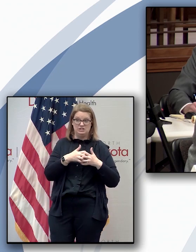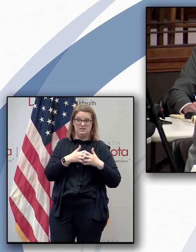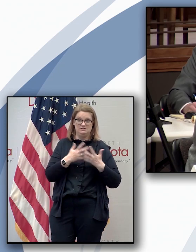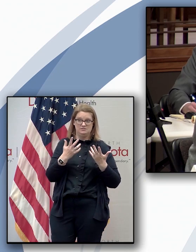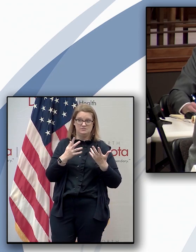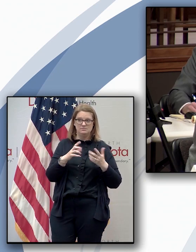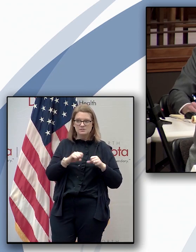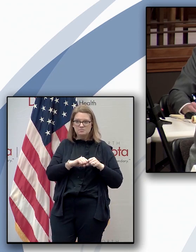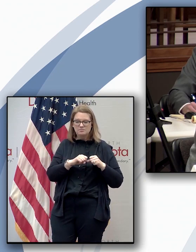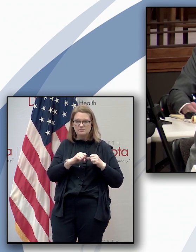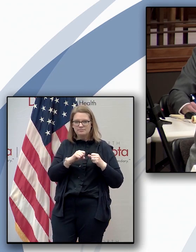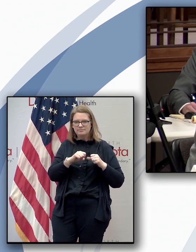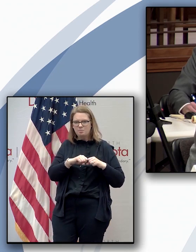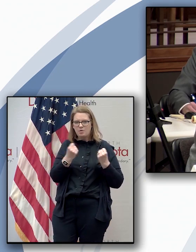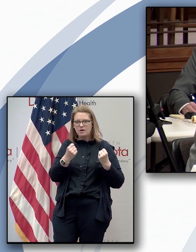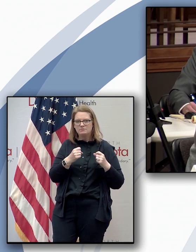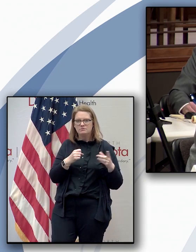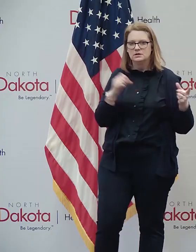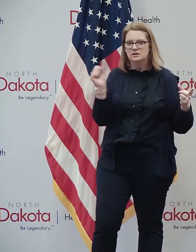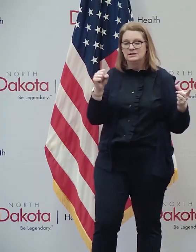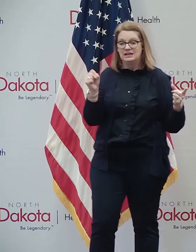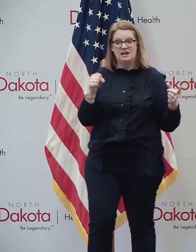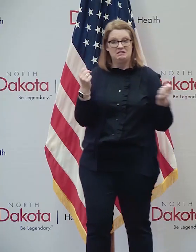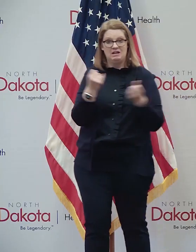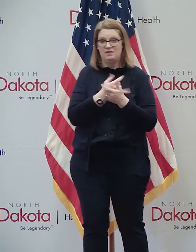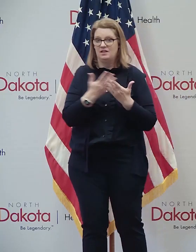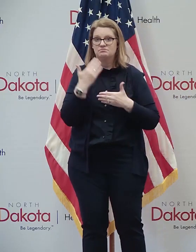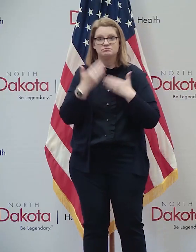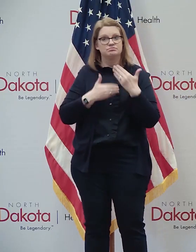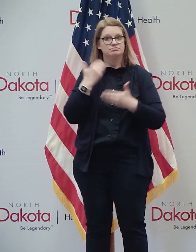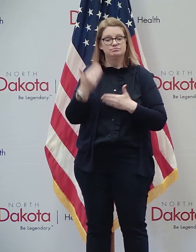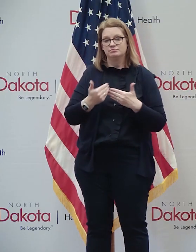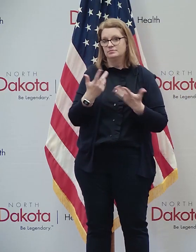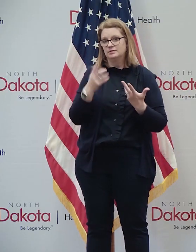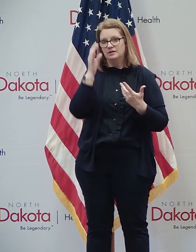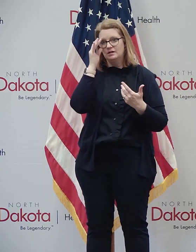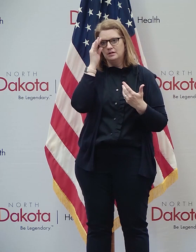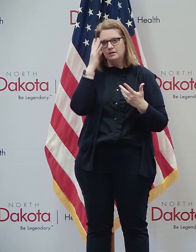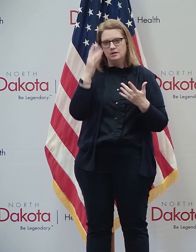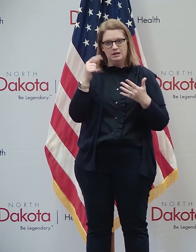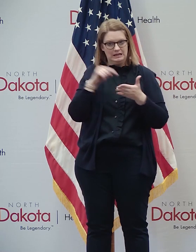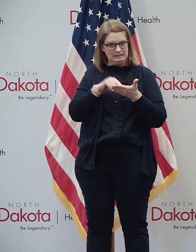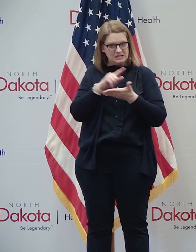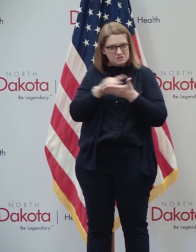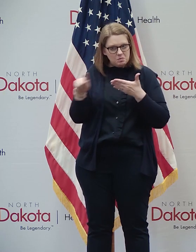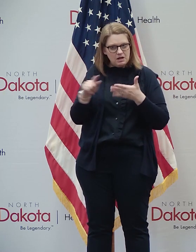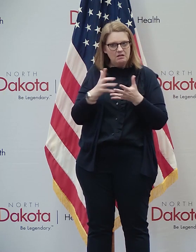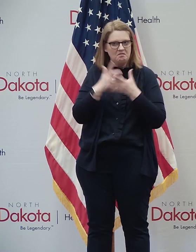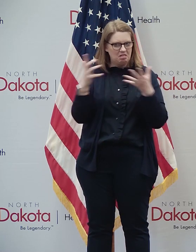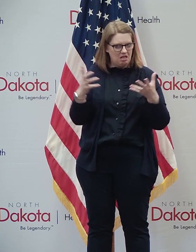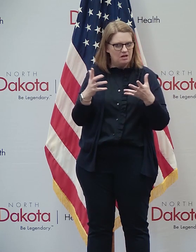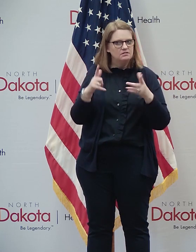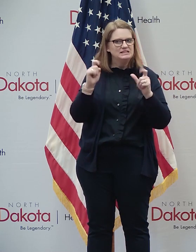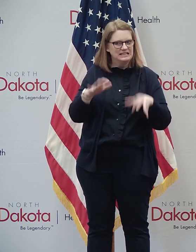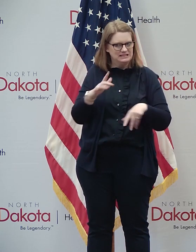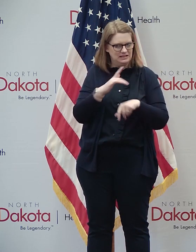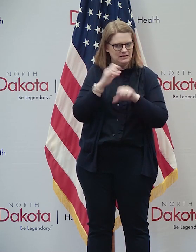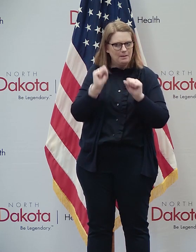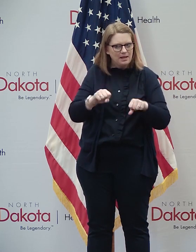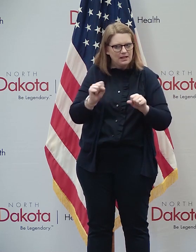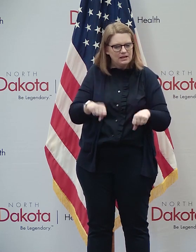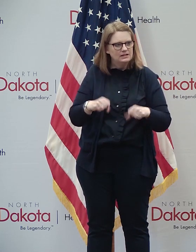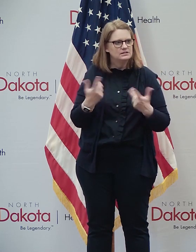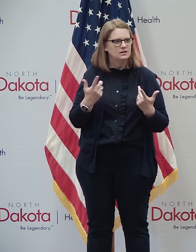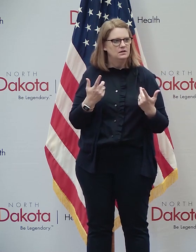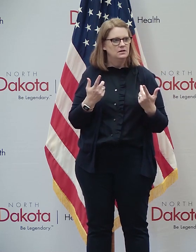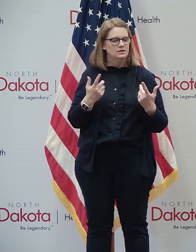and then Jacob, and then Jeremy. Over the past few days, we've had some low total testing numbers, and now today we're back up over 2,000. And on Friday,